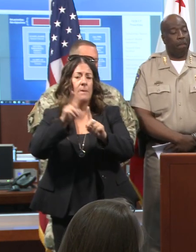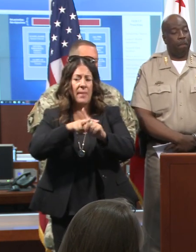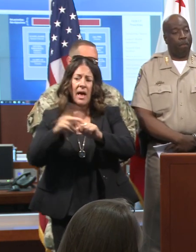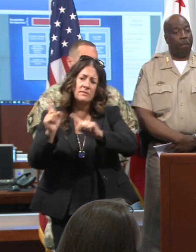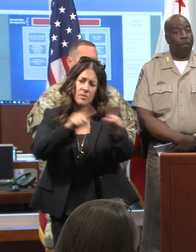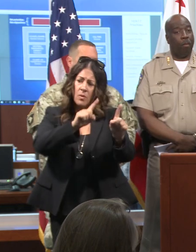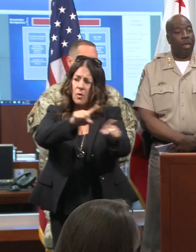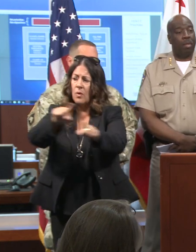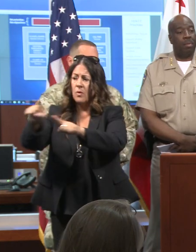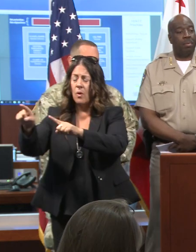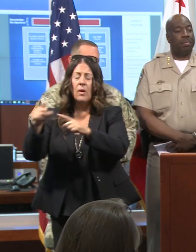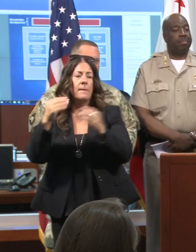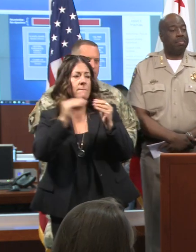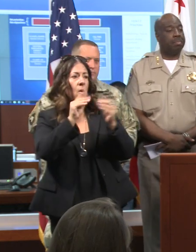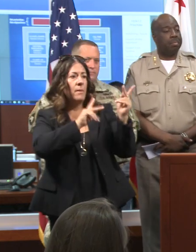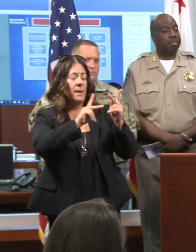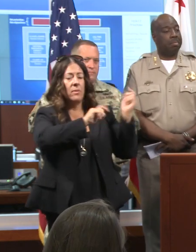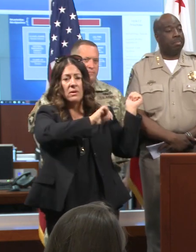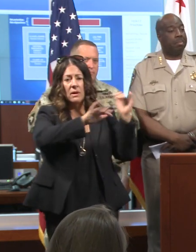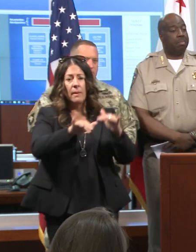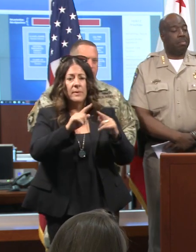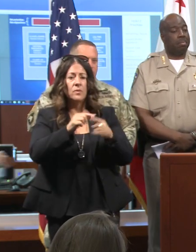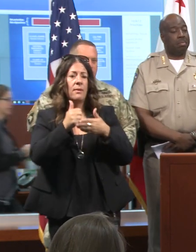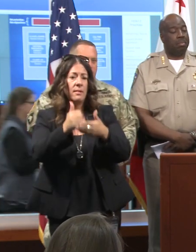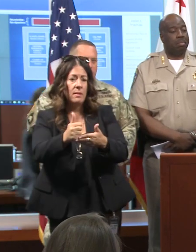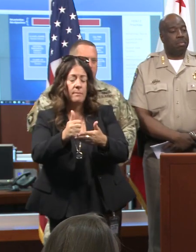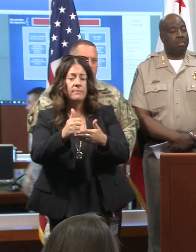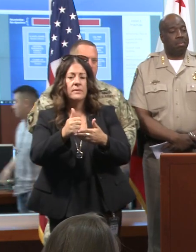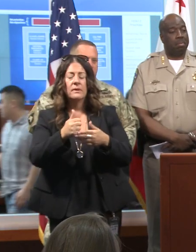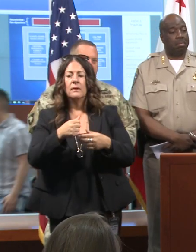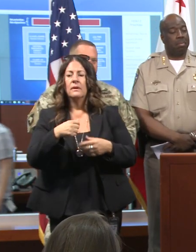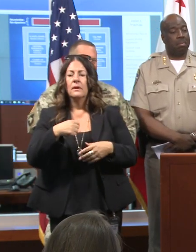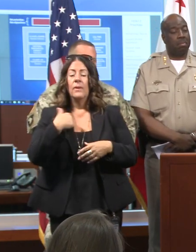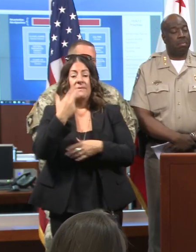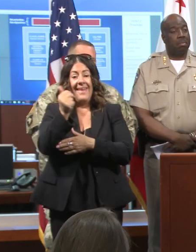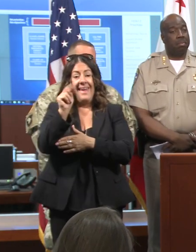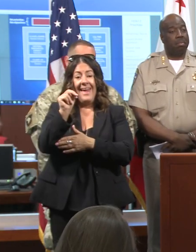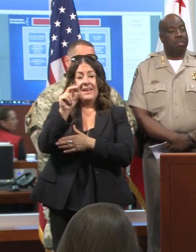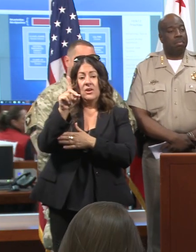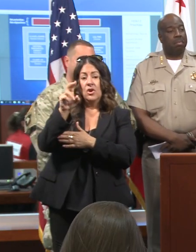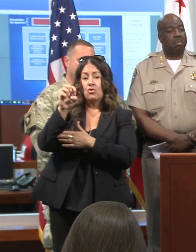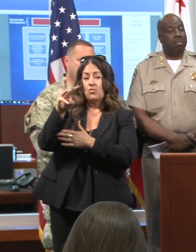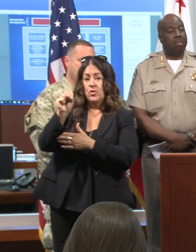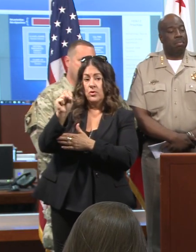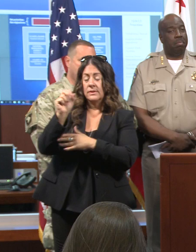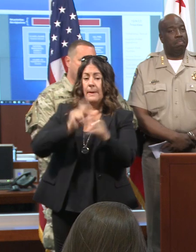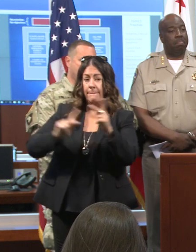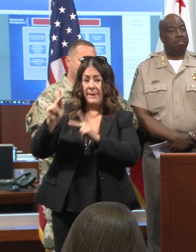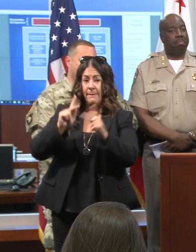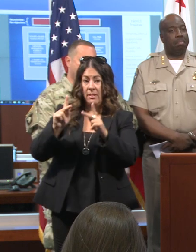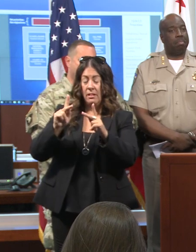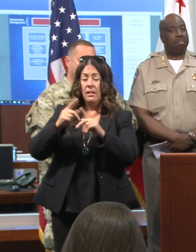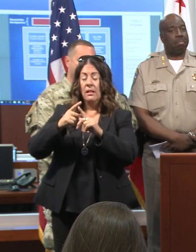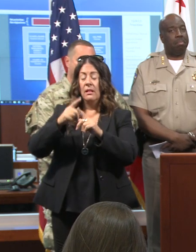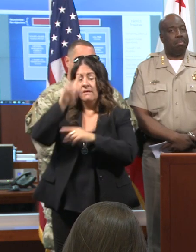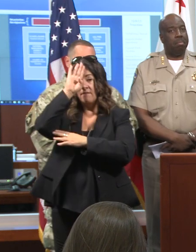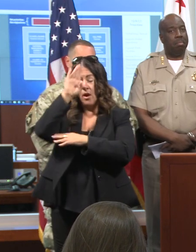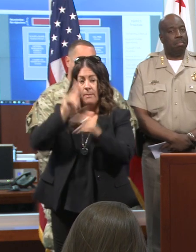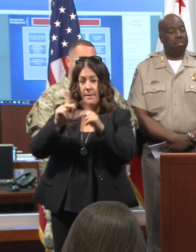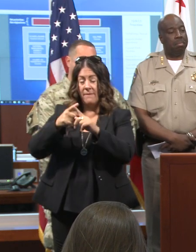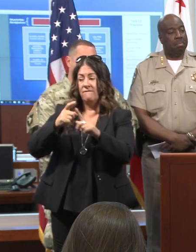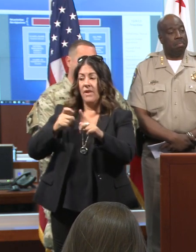more pouring in as we speak. We have firefighting hand crews coming in from the state of Nevada. We've